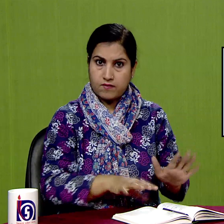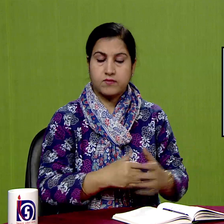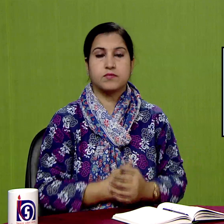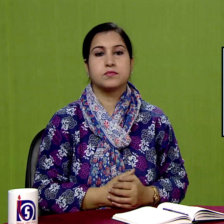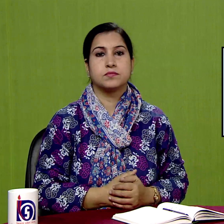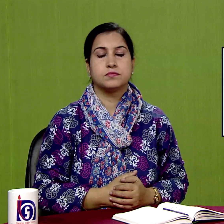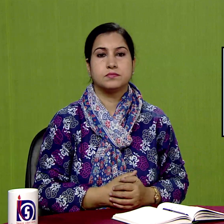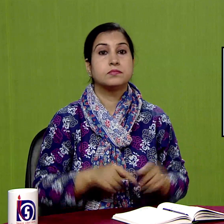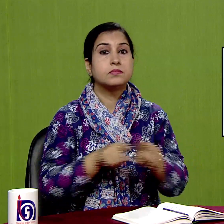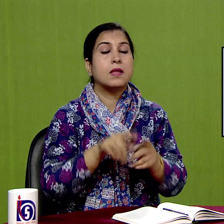in Mysore,